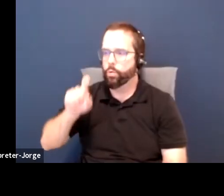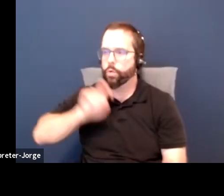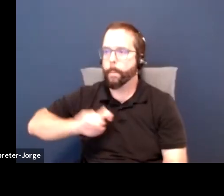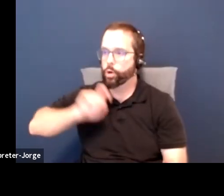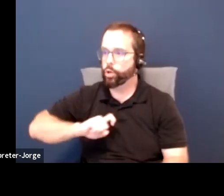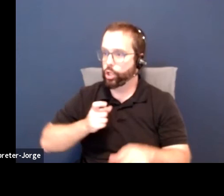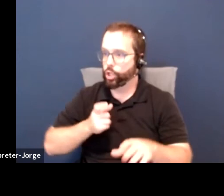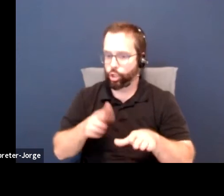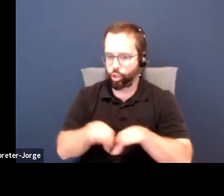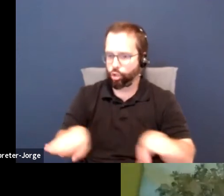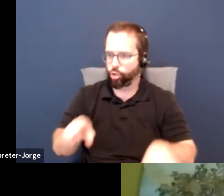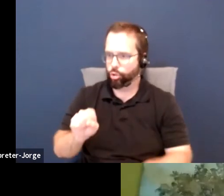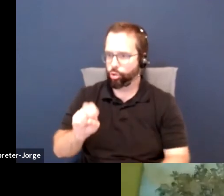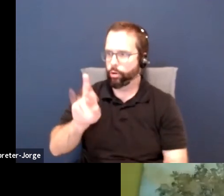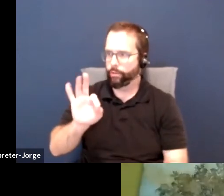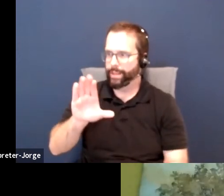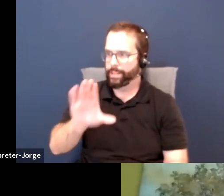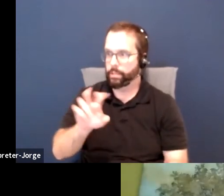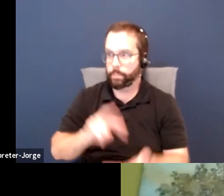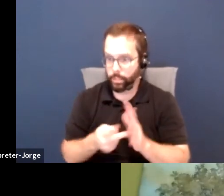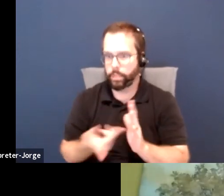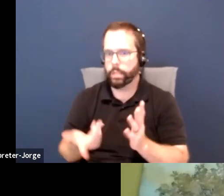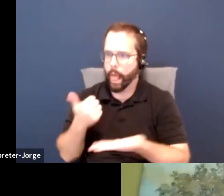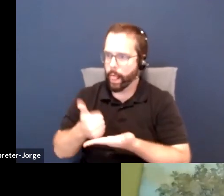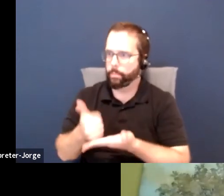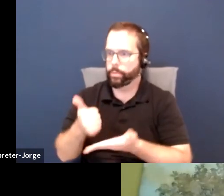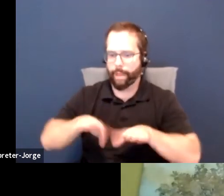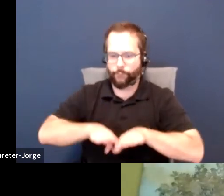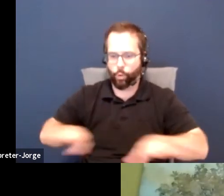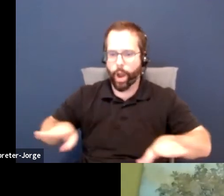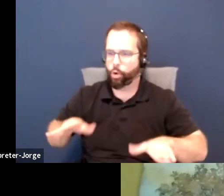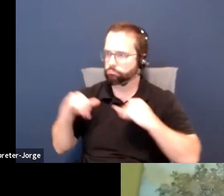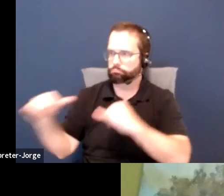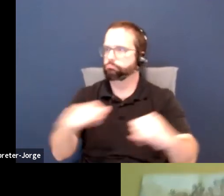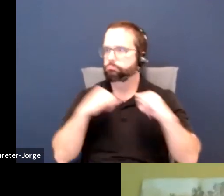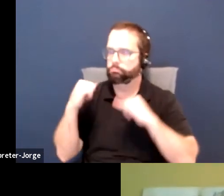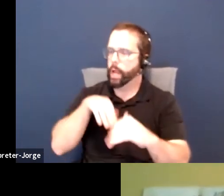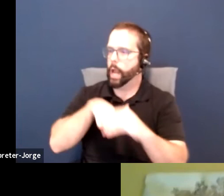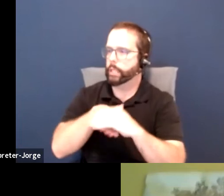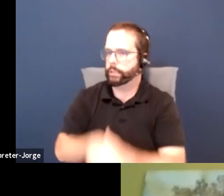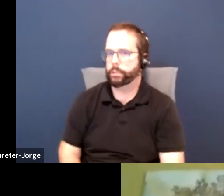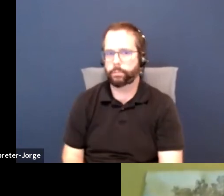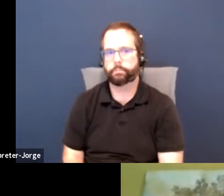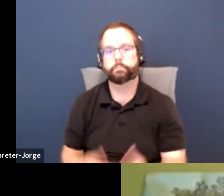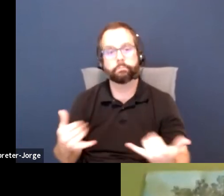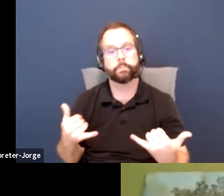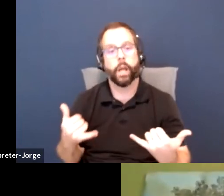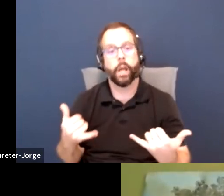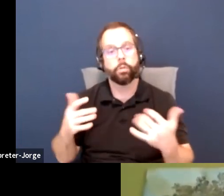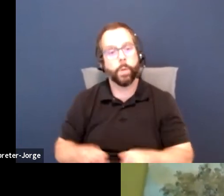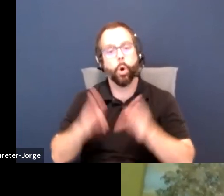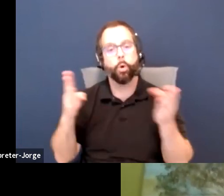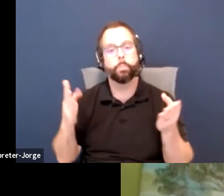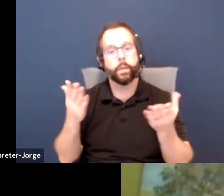With that, I'm moving to slide 24, which is just if anybody has questions, I'll look at the